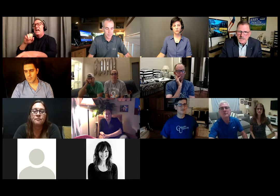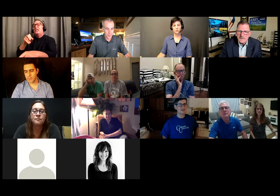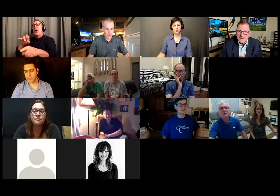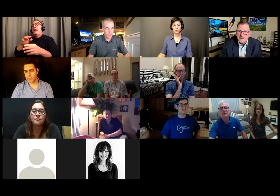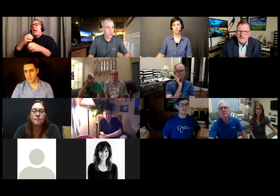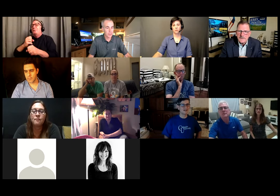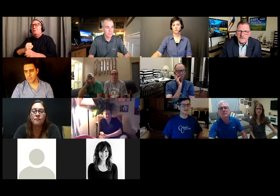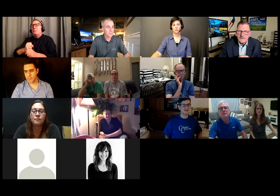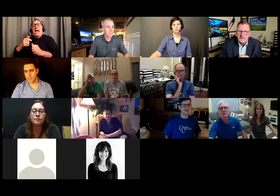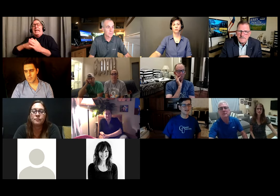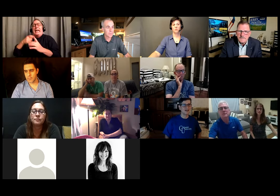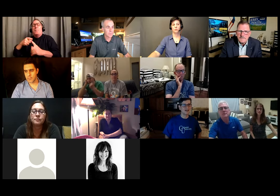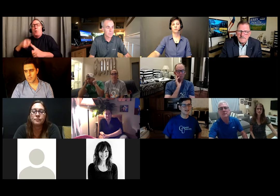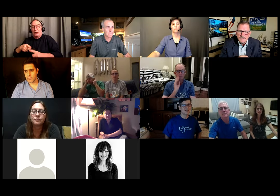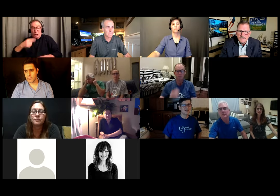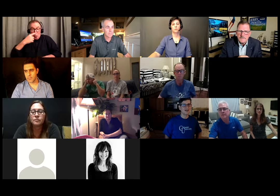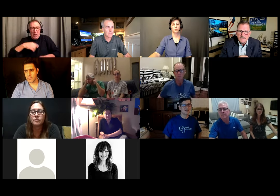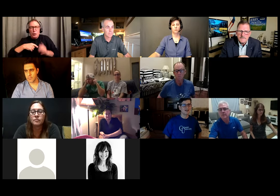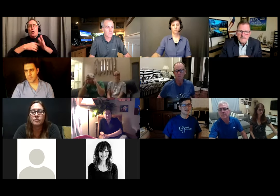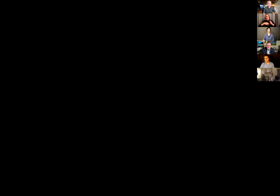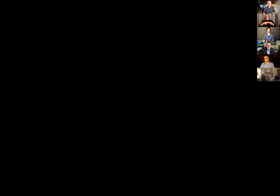couple things. Sure.